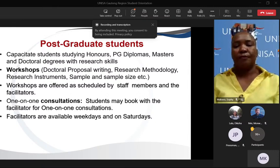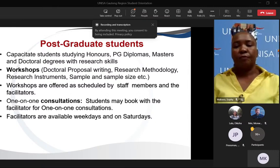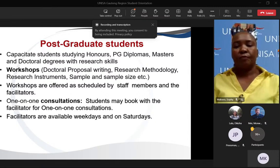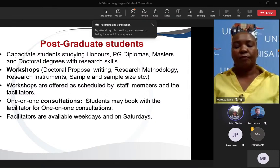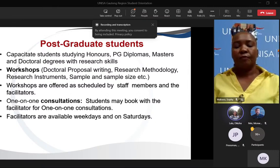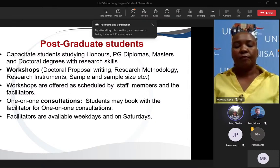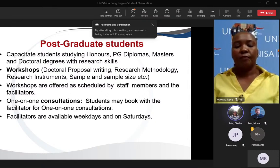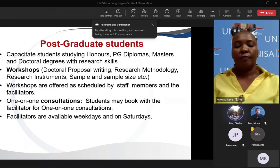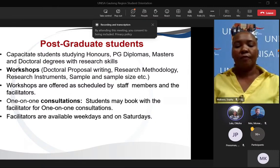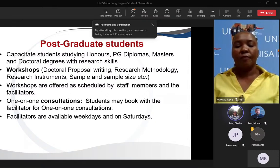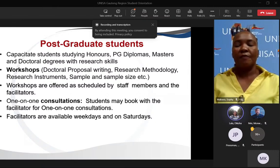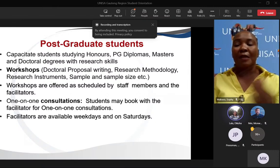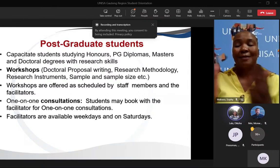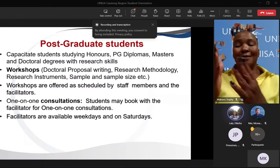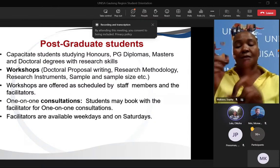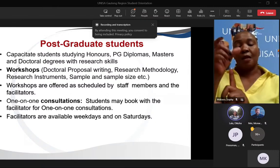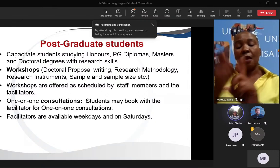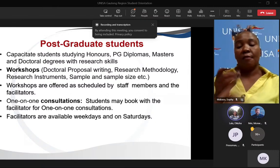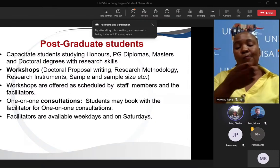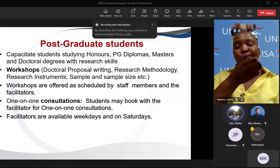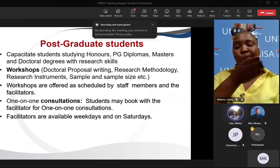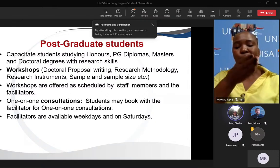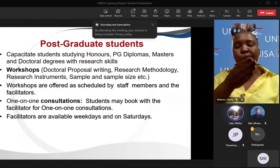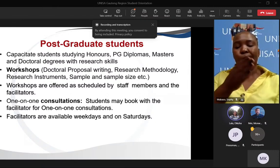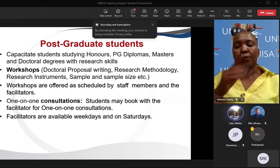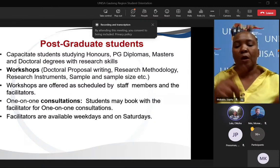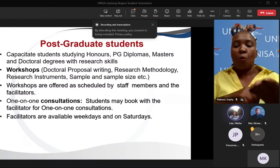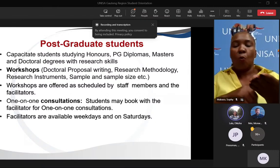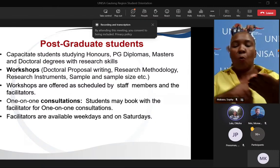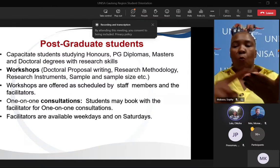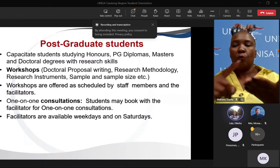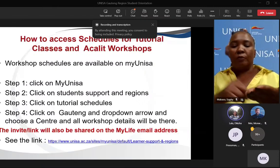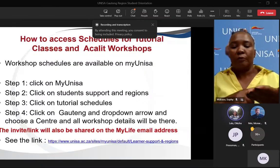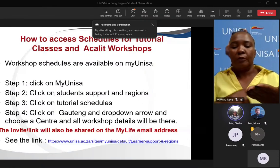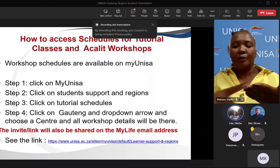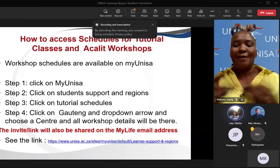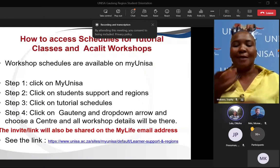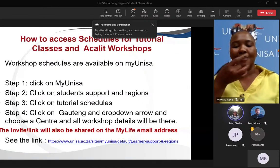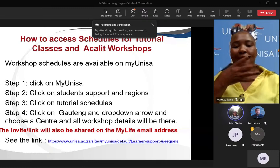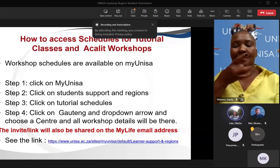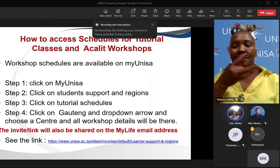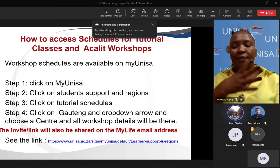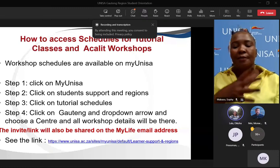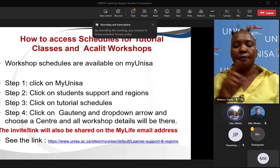so that this facilitators are available weekdays and on Saturdays